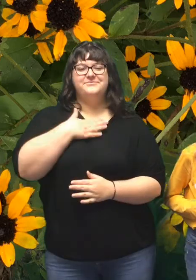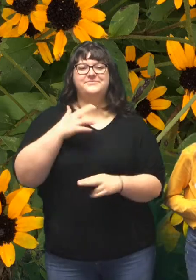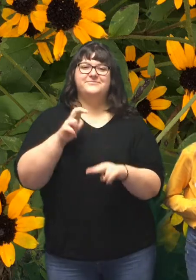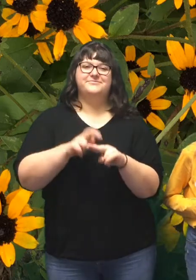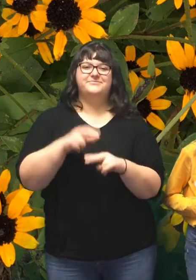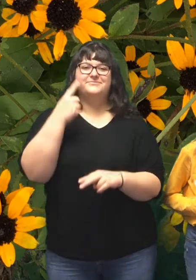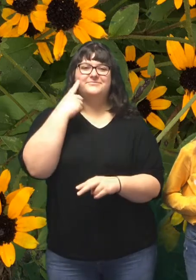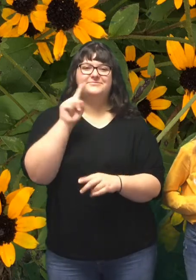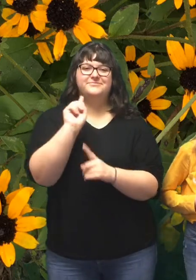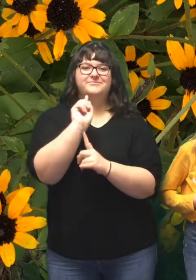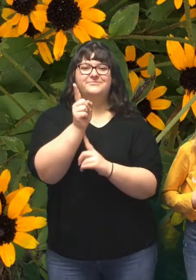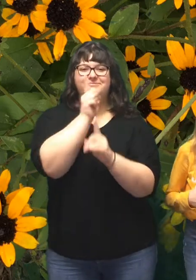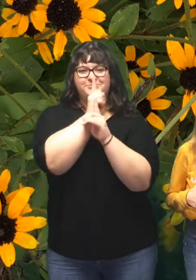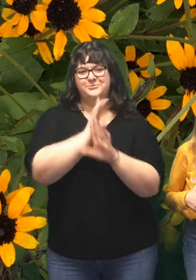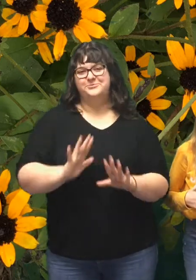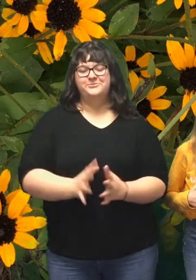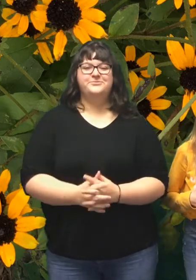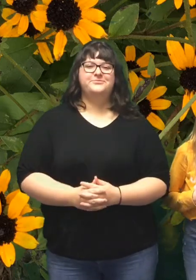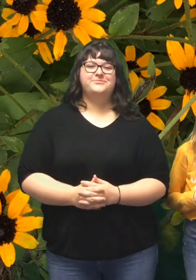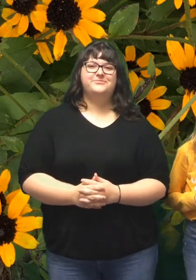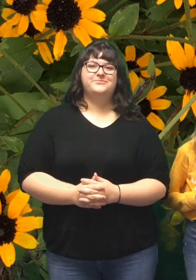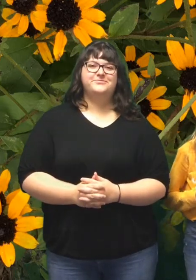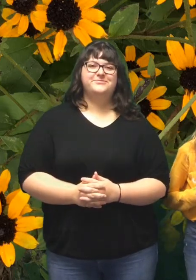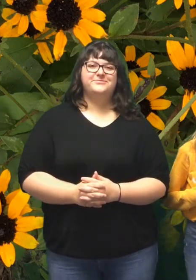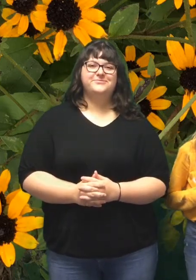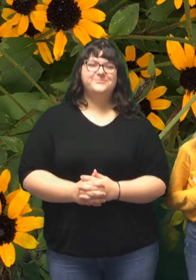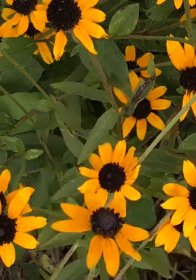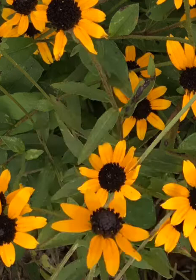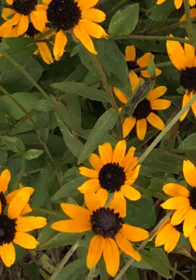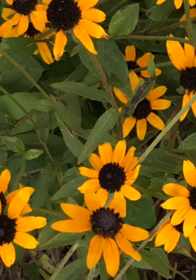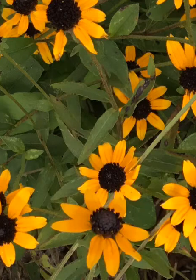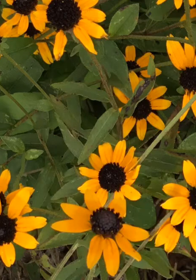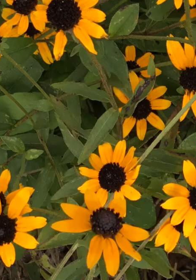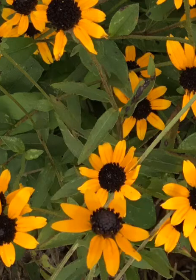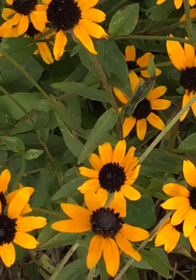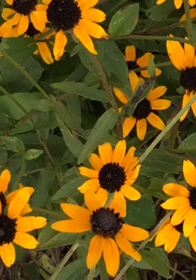Please be seated for the moment of silence.